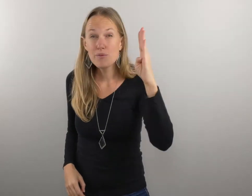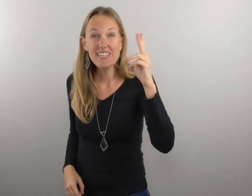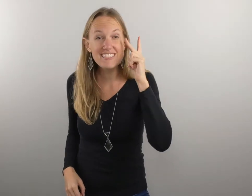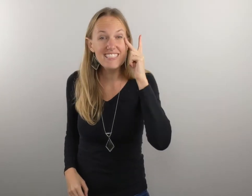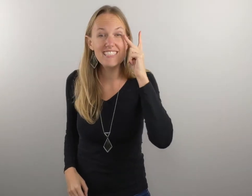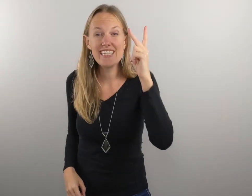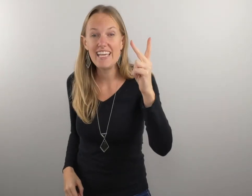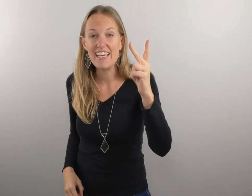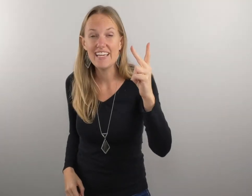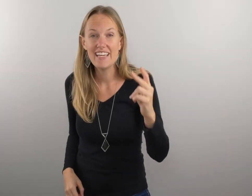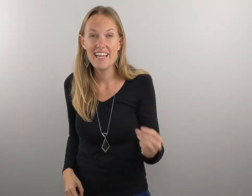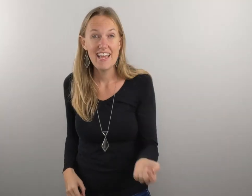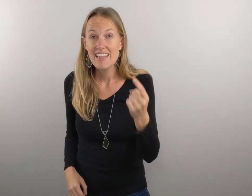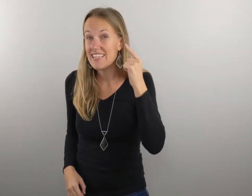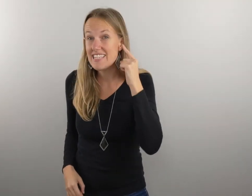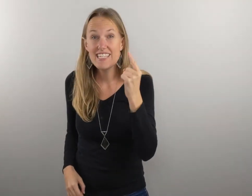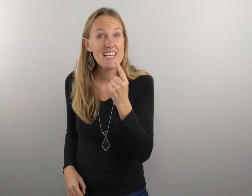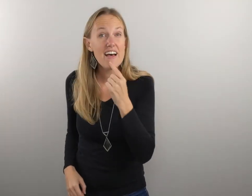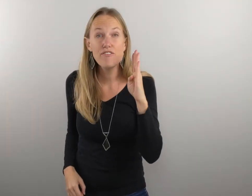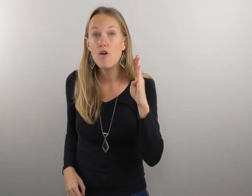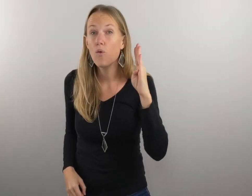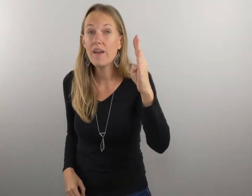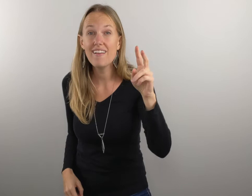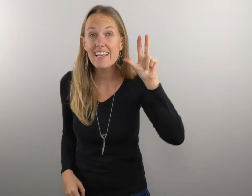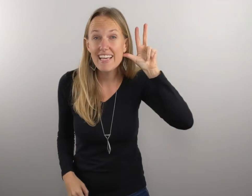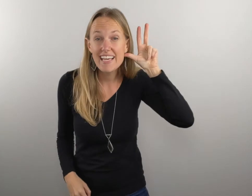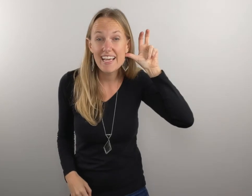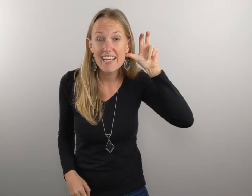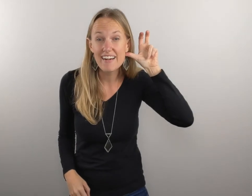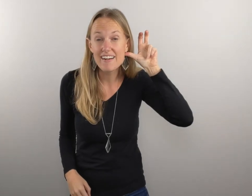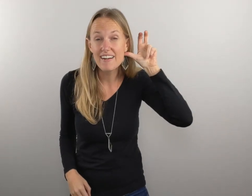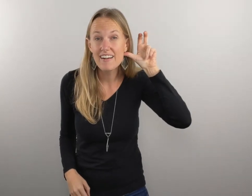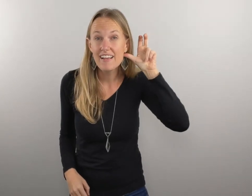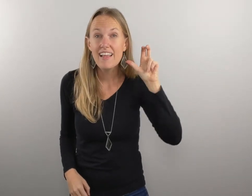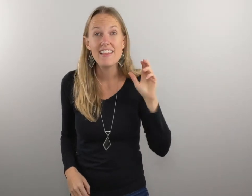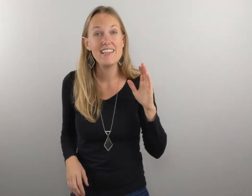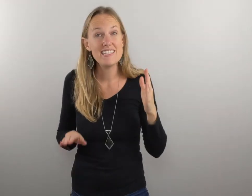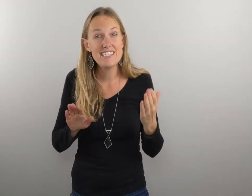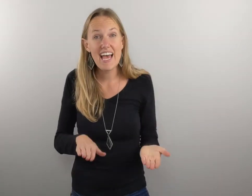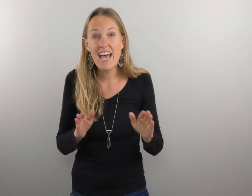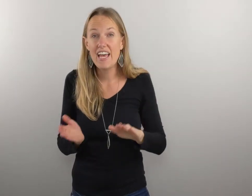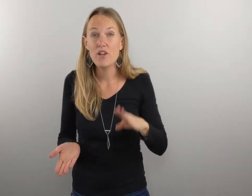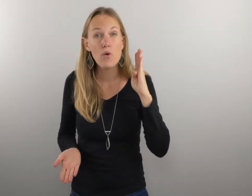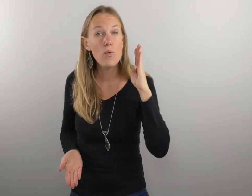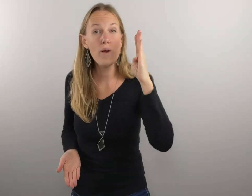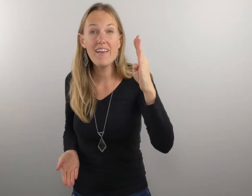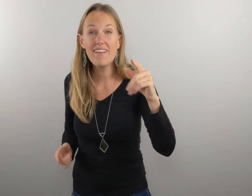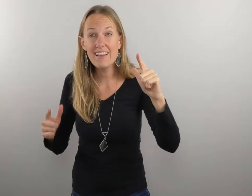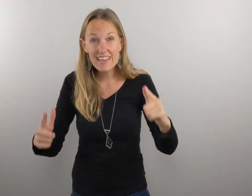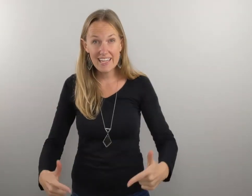will see, the deaf will hear, the dead will